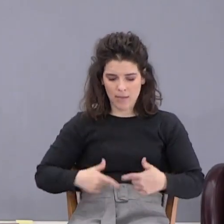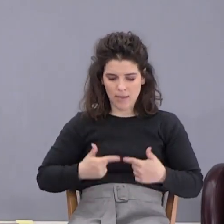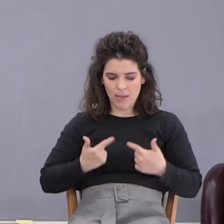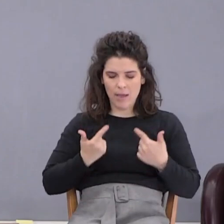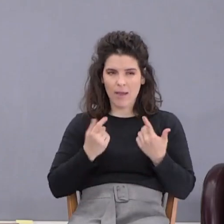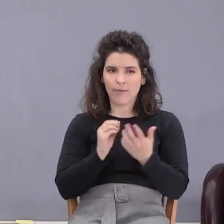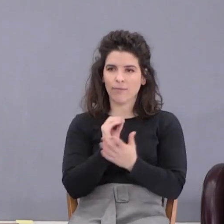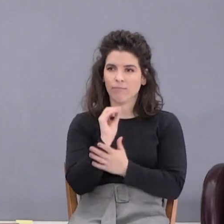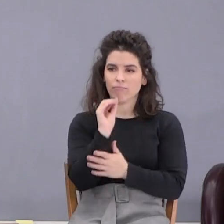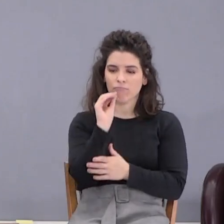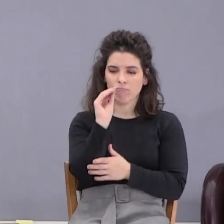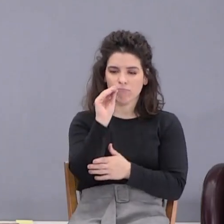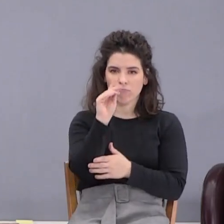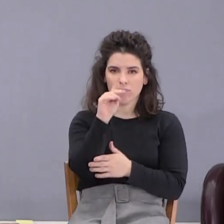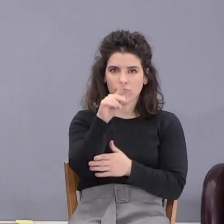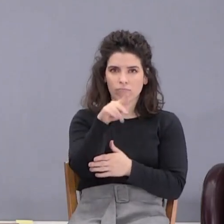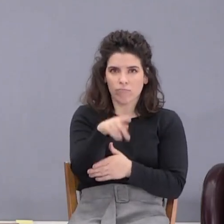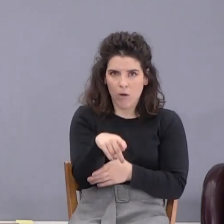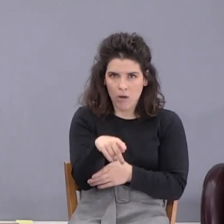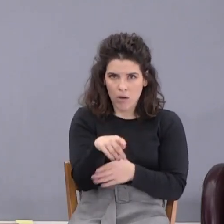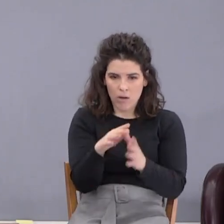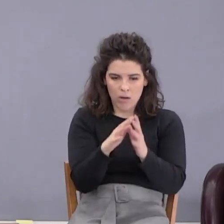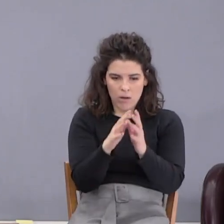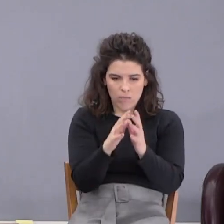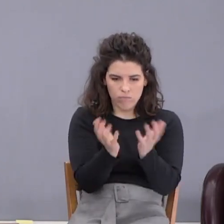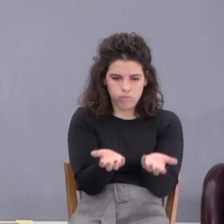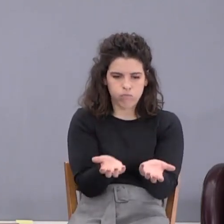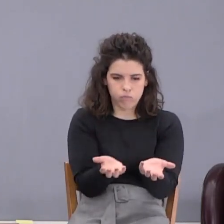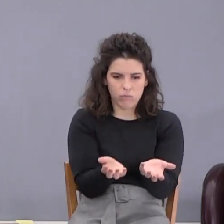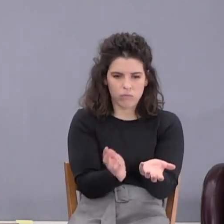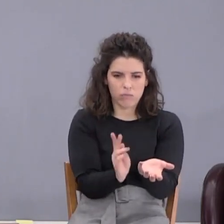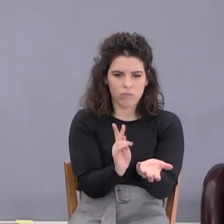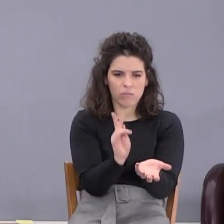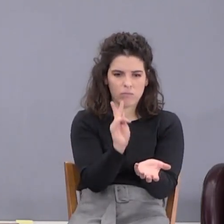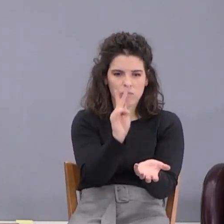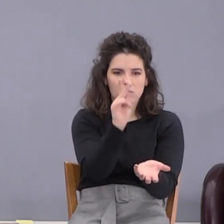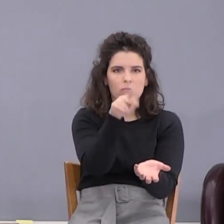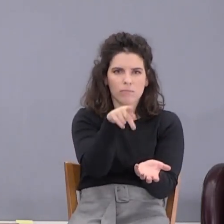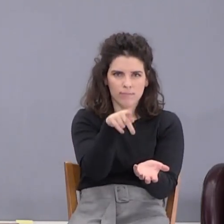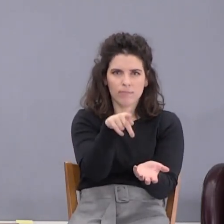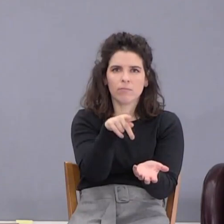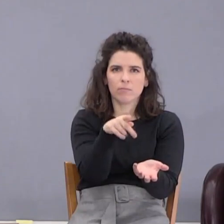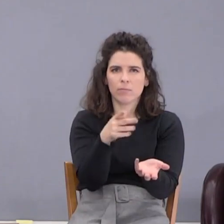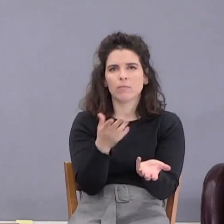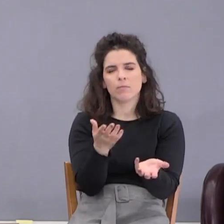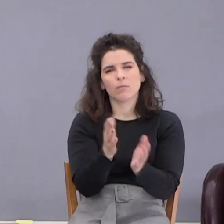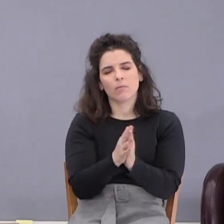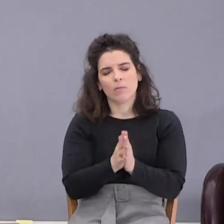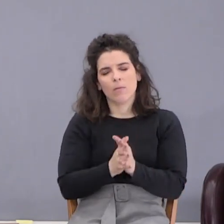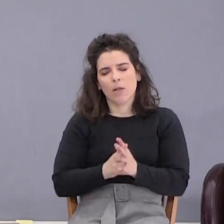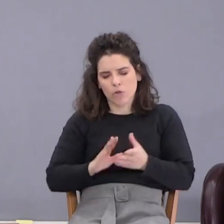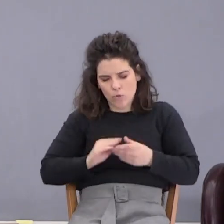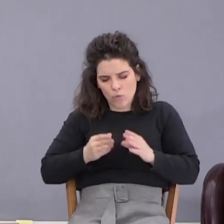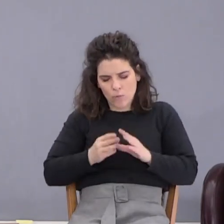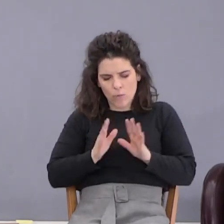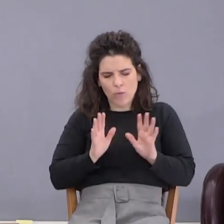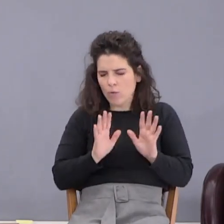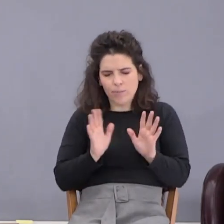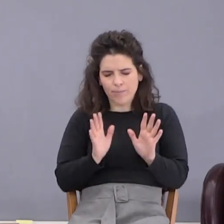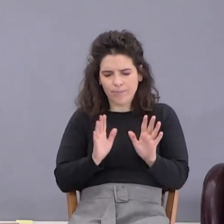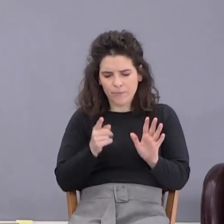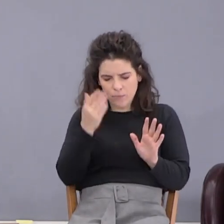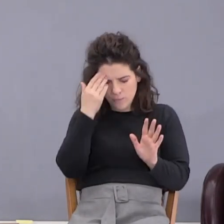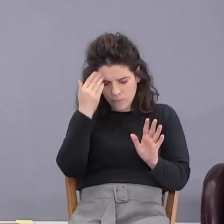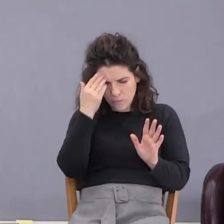now you have springing forth this life. You know, when we talk about the